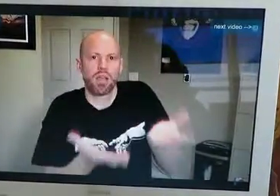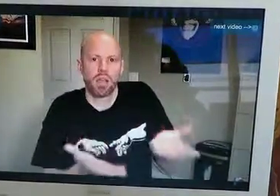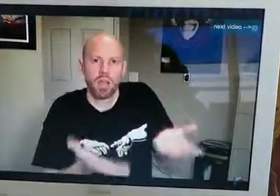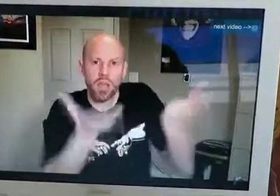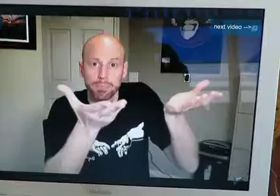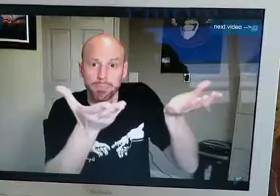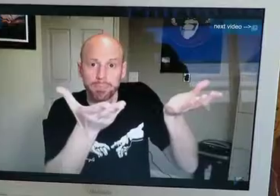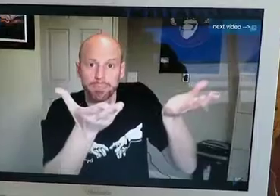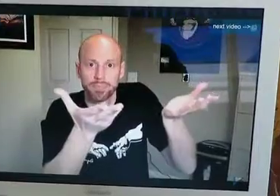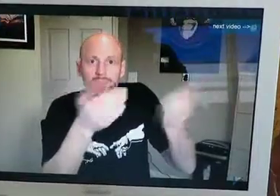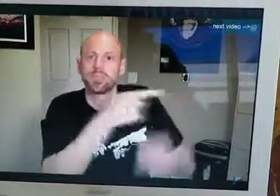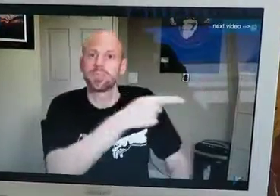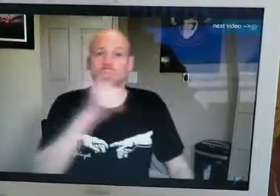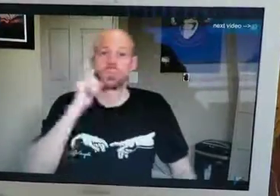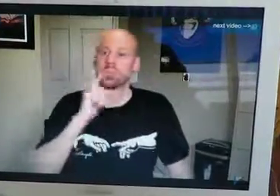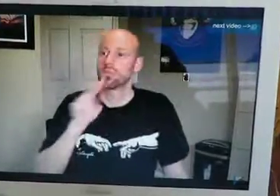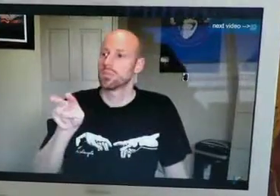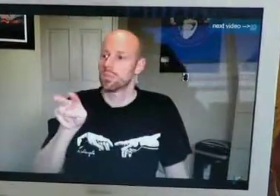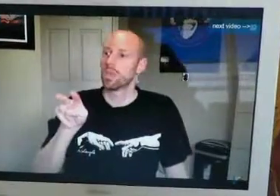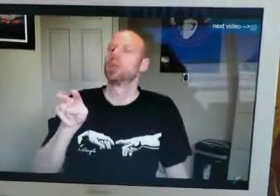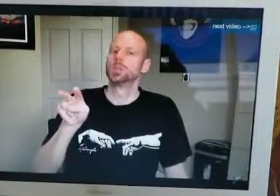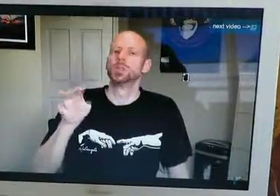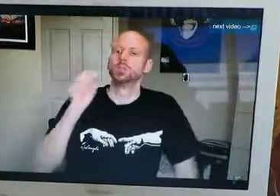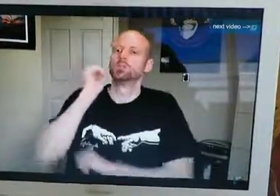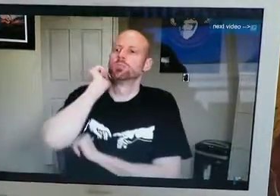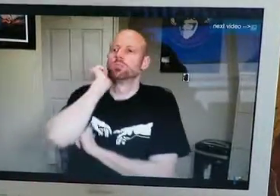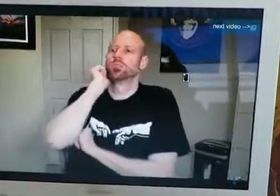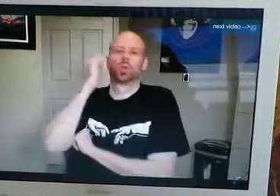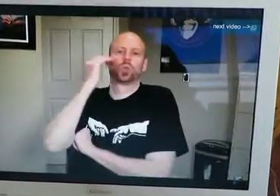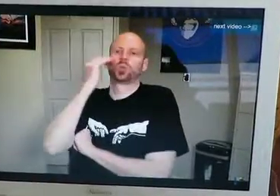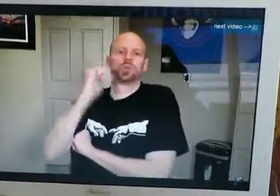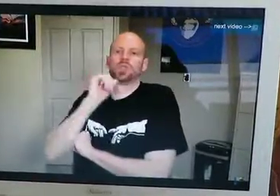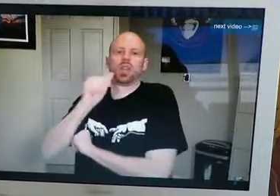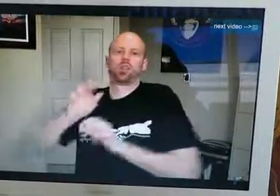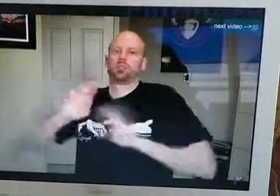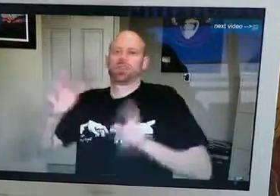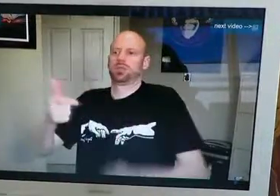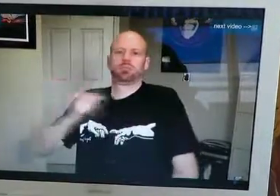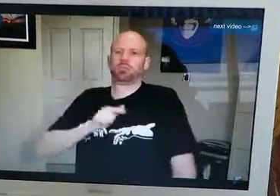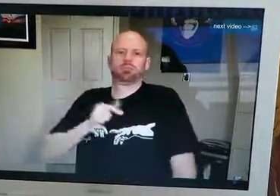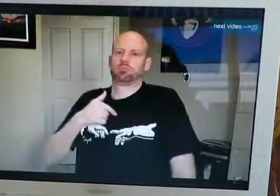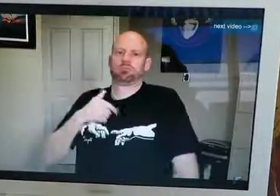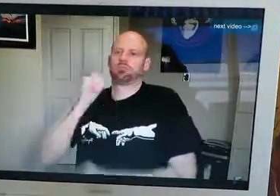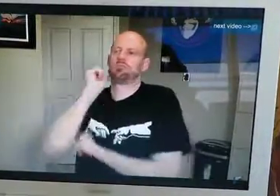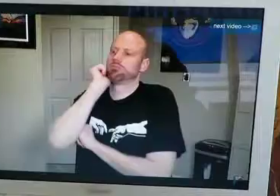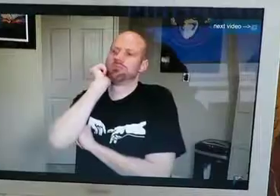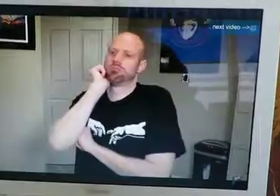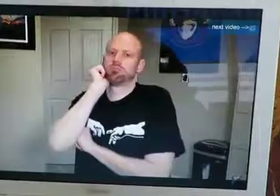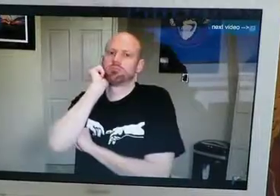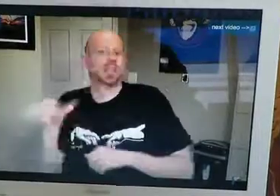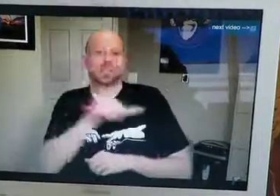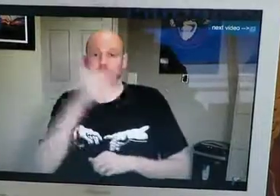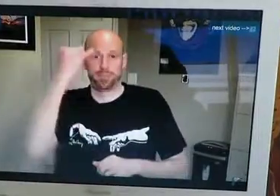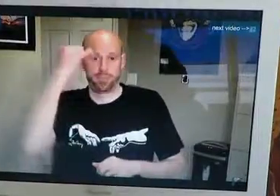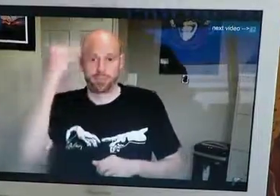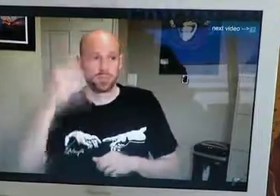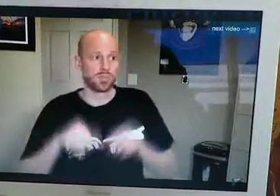your hands up so the deaf will know that it's not their turn to express